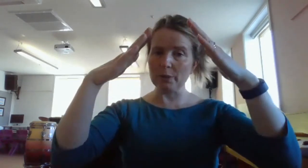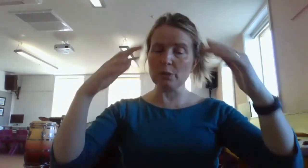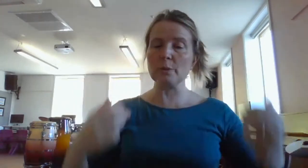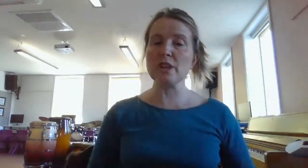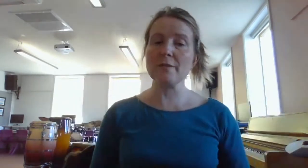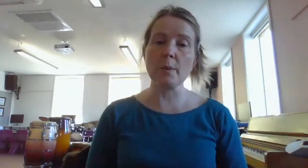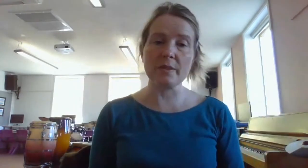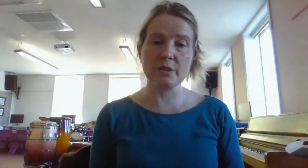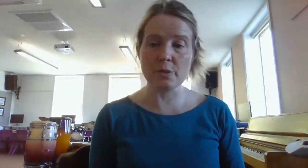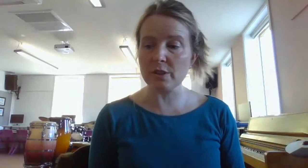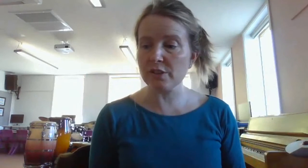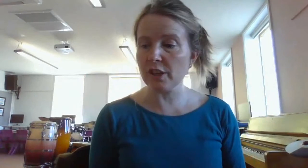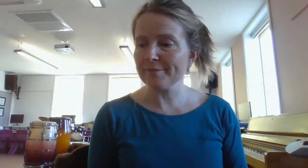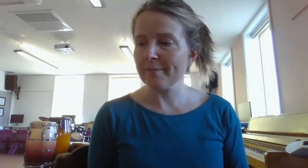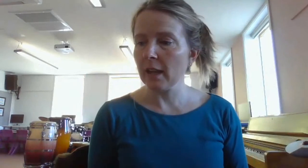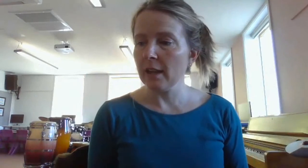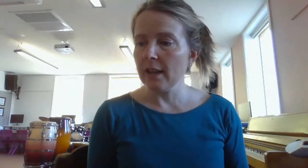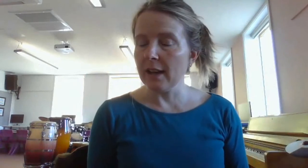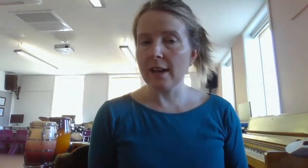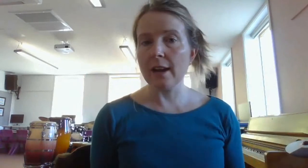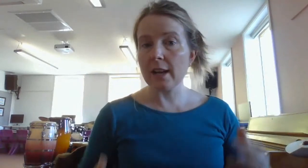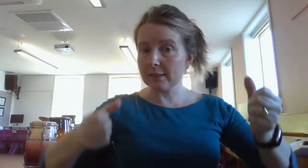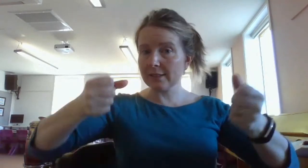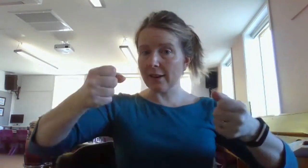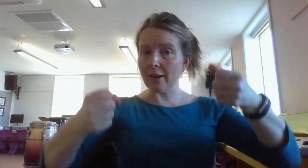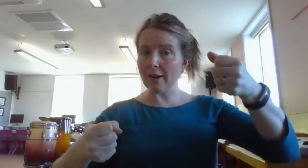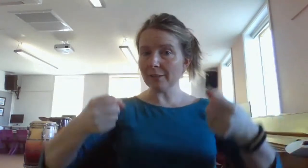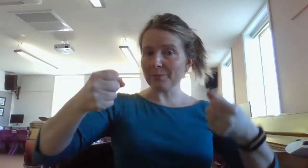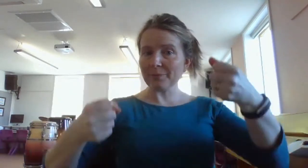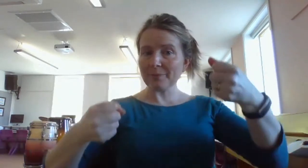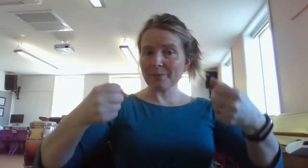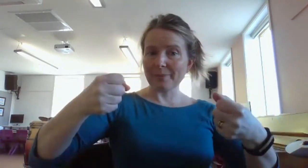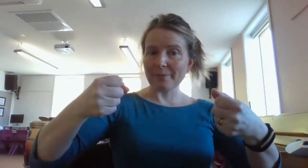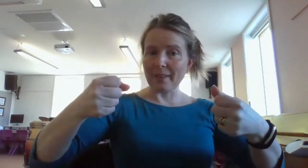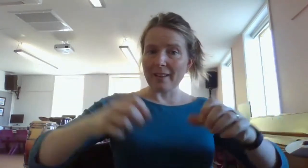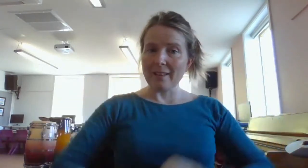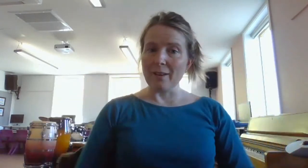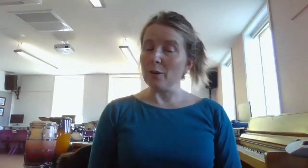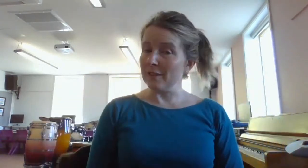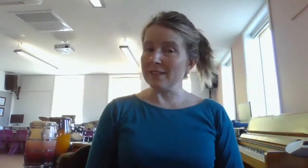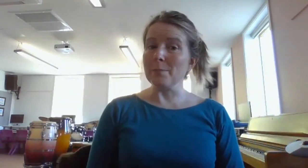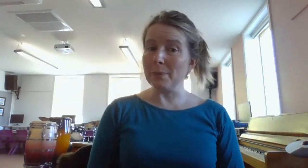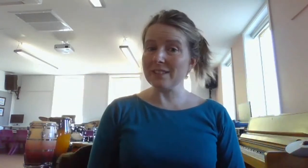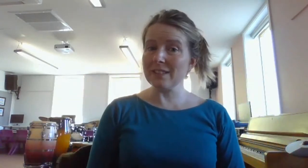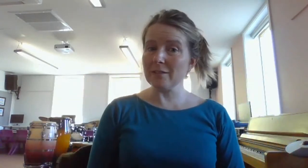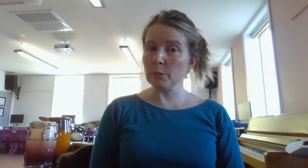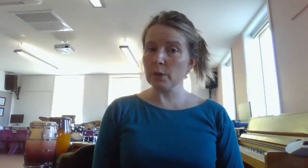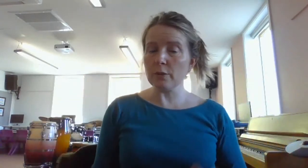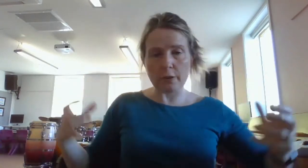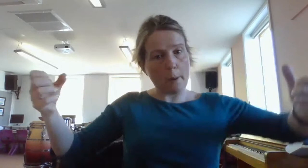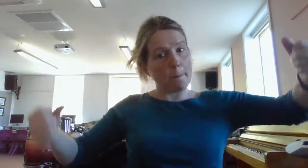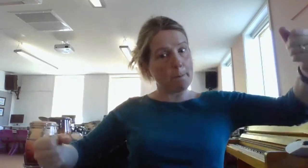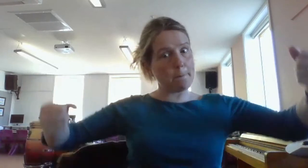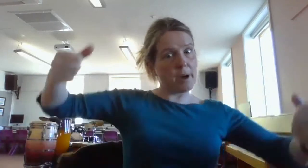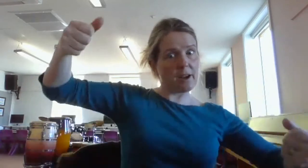use whichever one the students know. Car, obviously bigger steering wheel for a